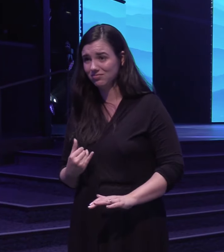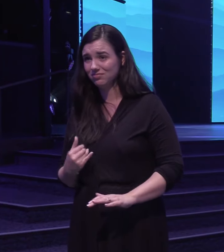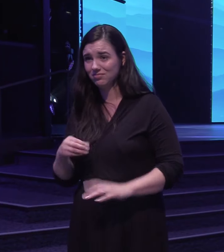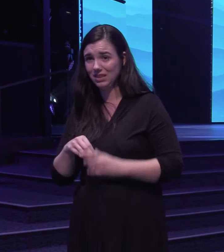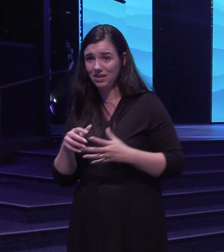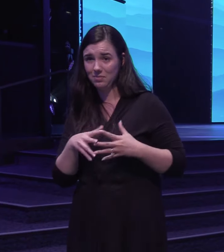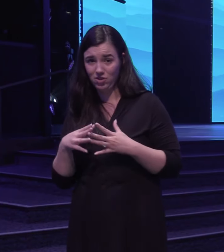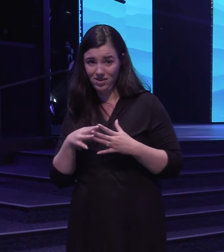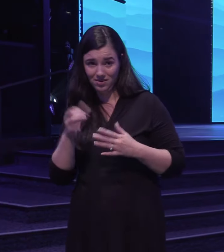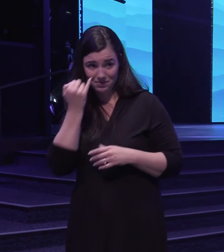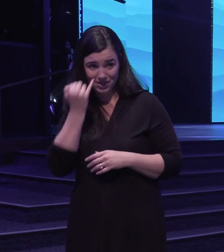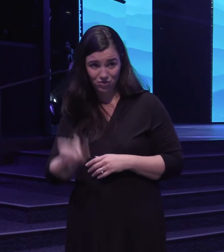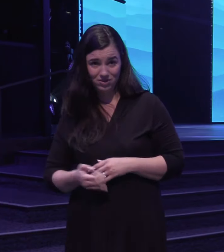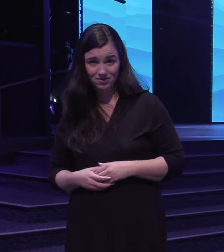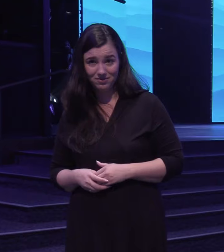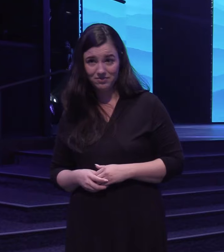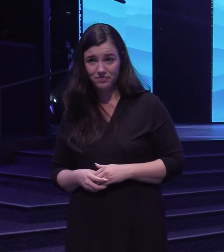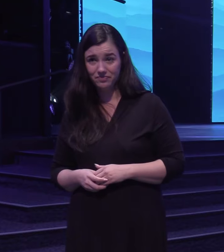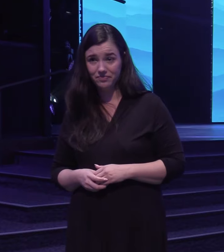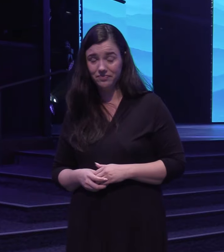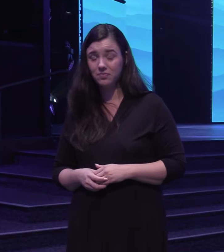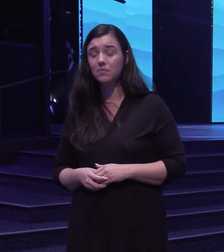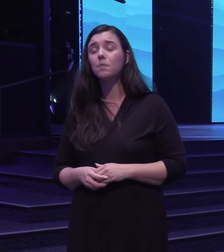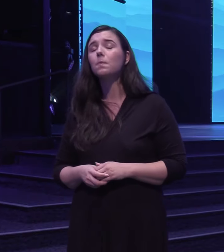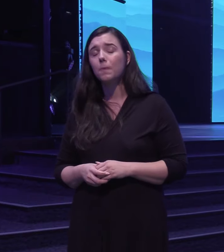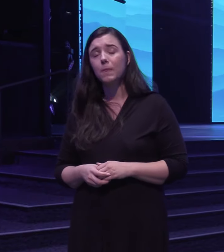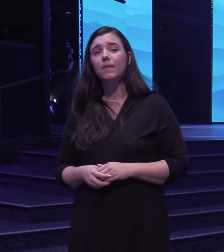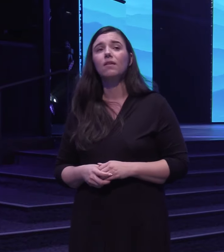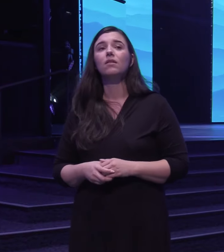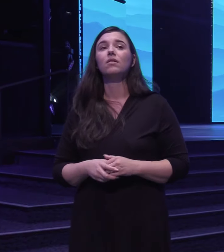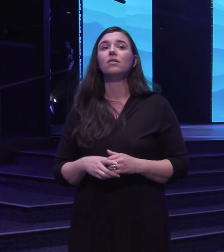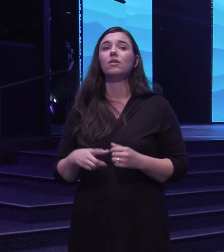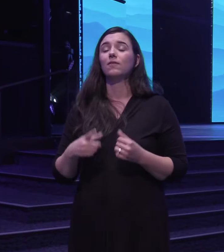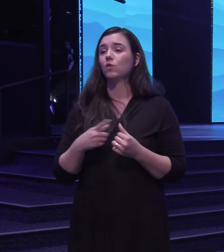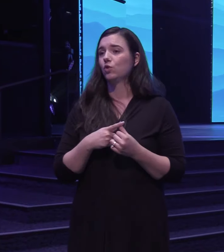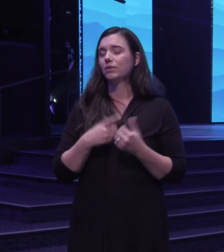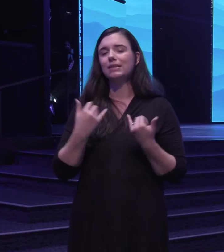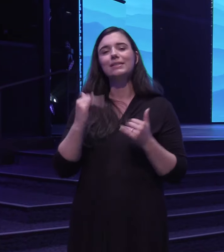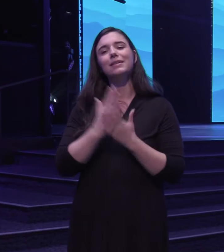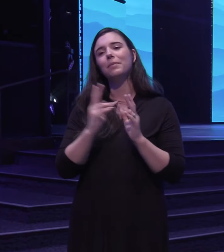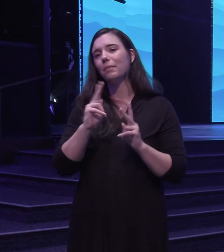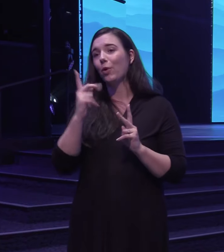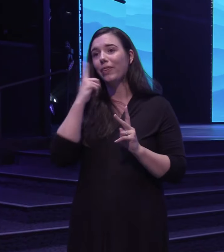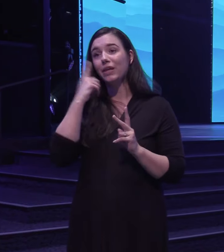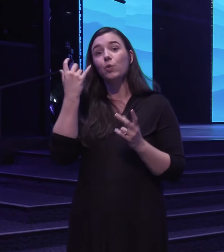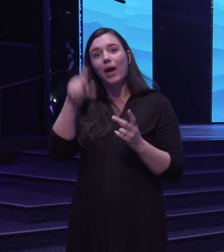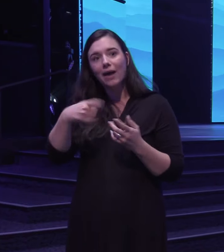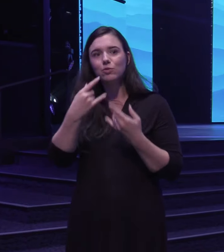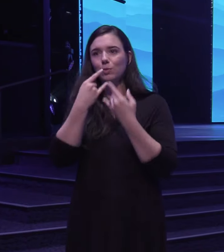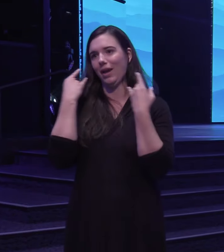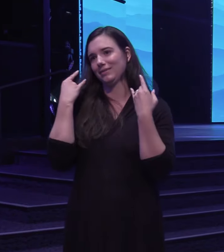United States today? First, still some people think you got to wear a mask.